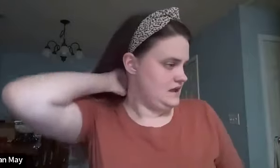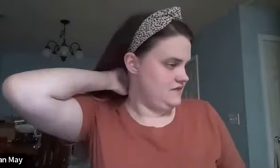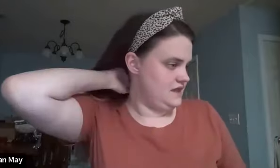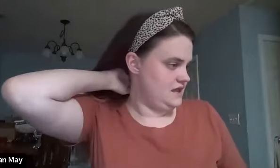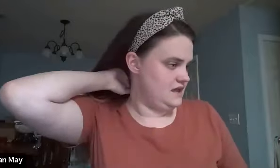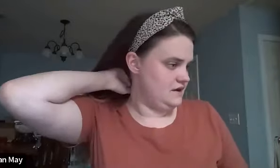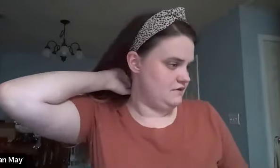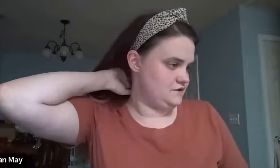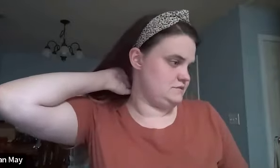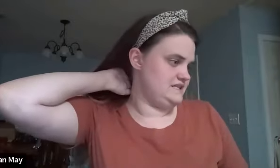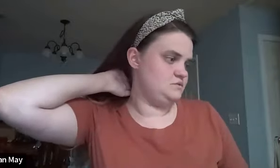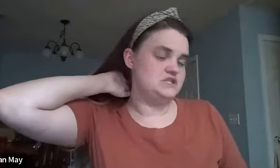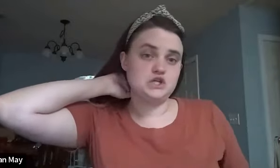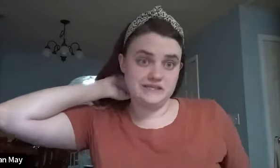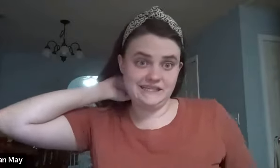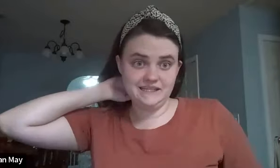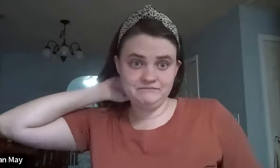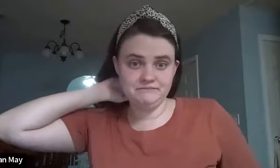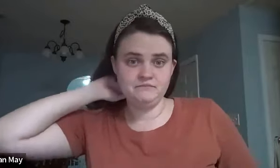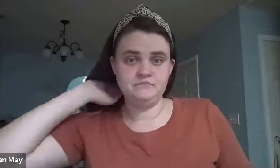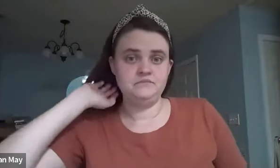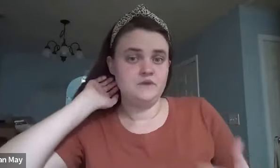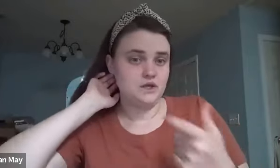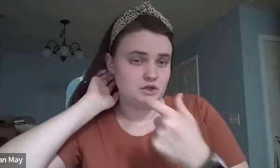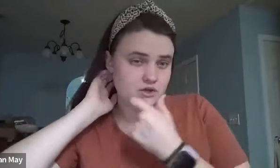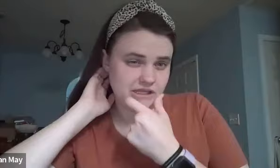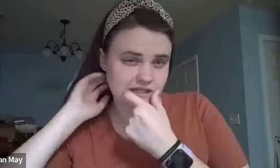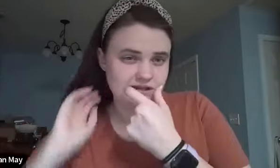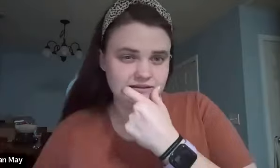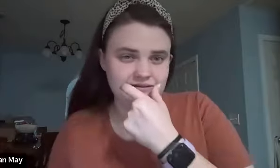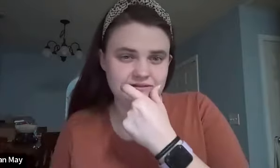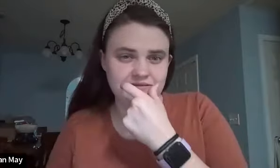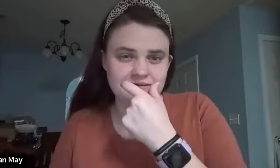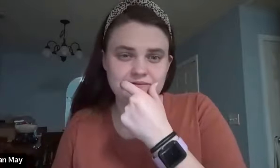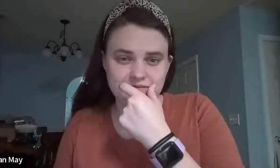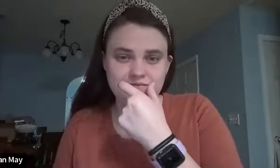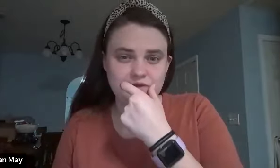And then the first one we did was cookie. Cookie.